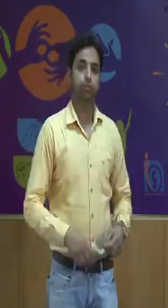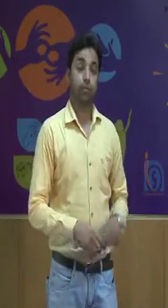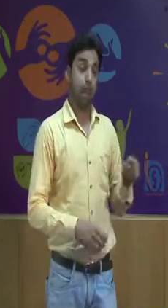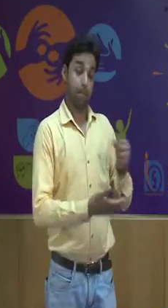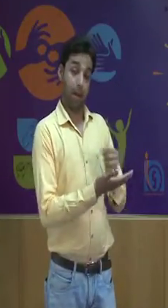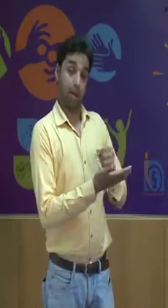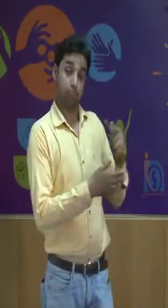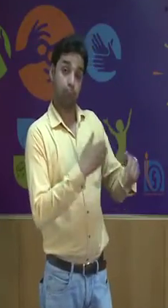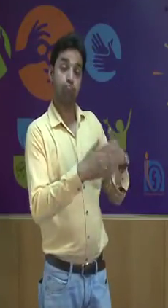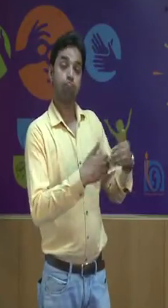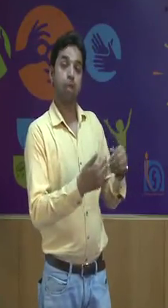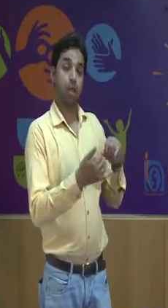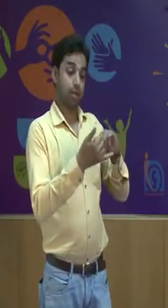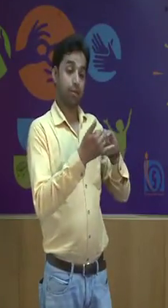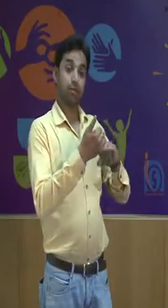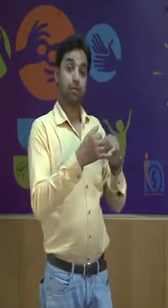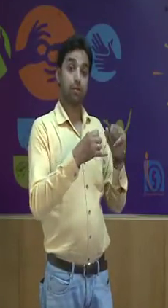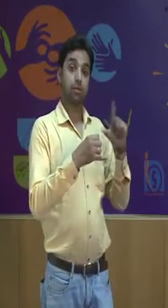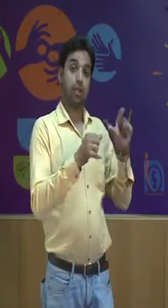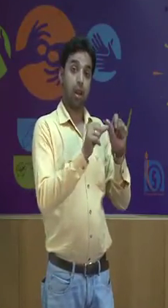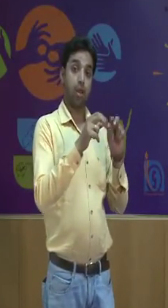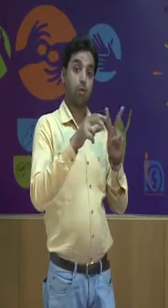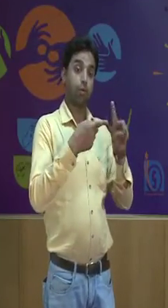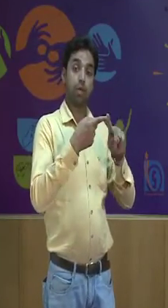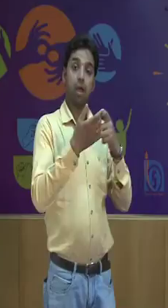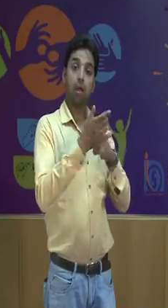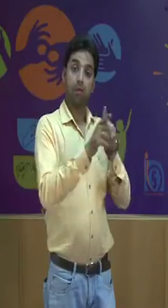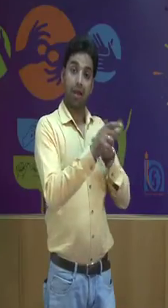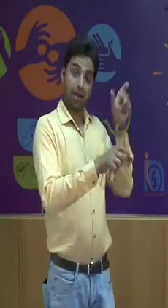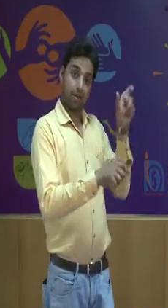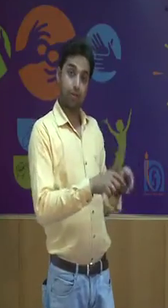The practice of slavery continued during the British period also.